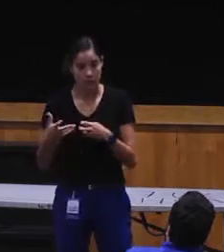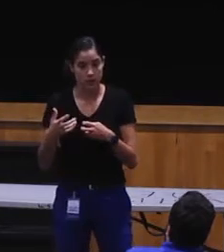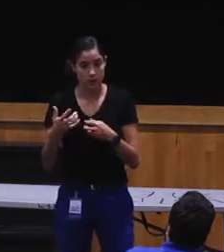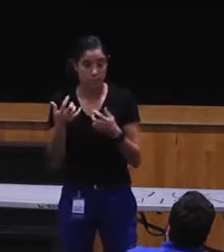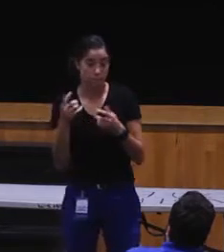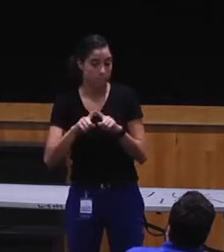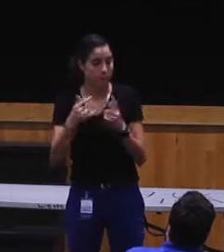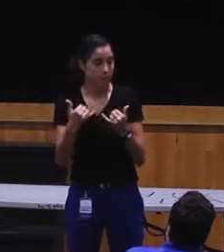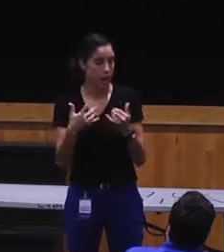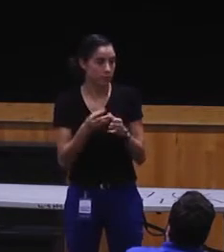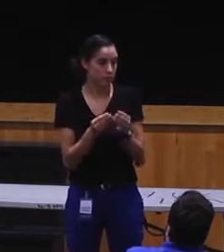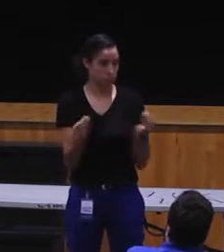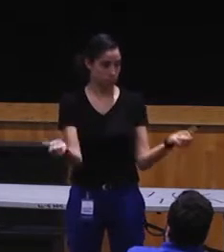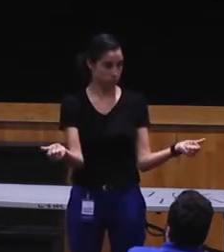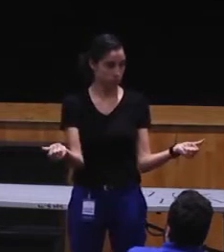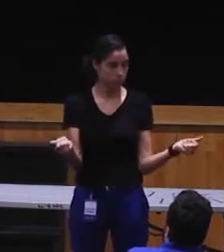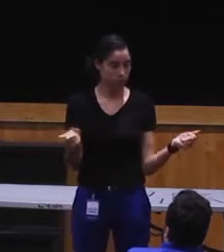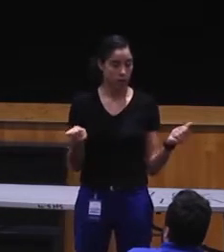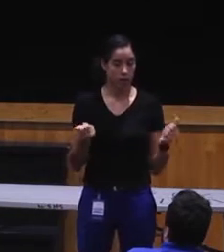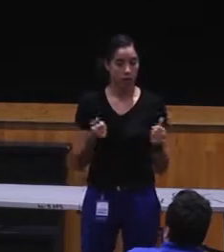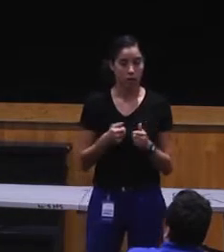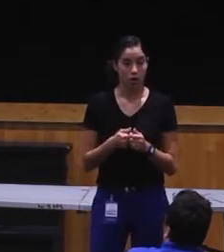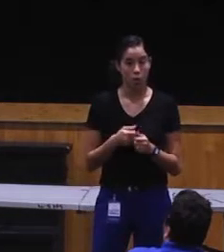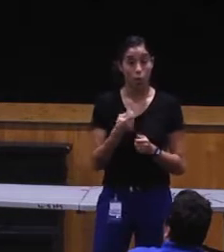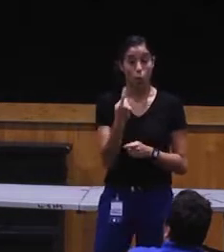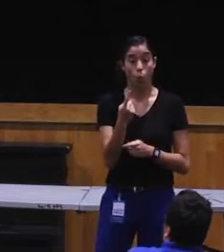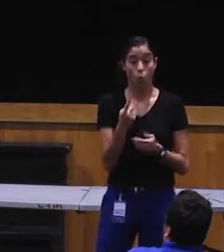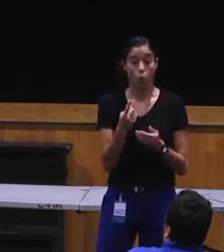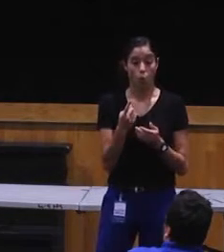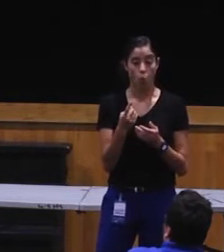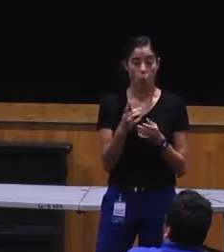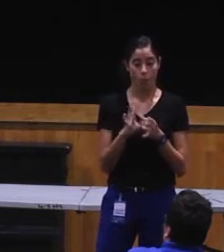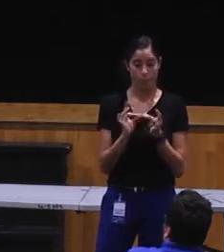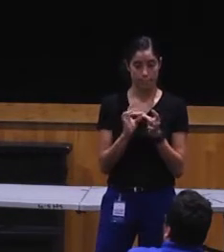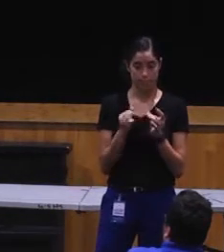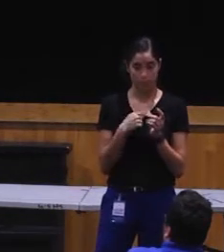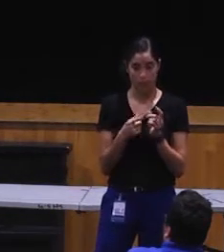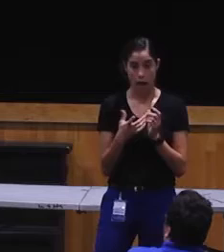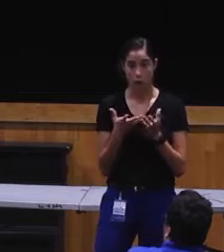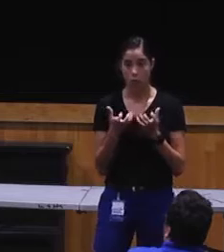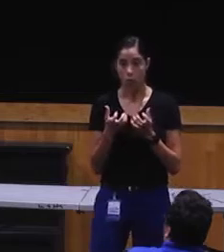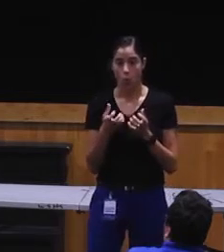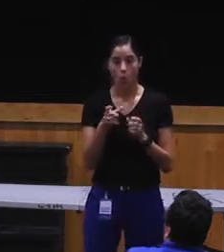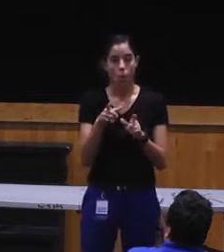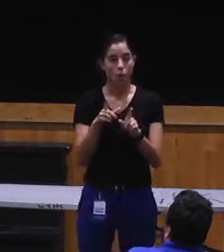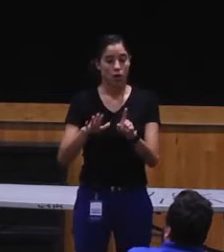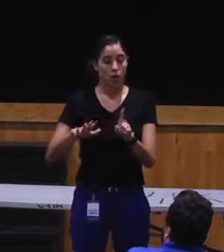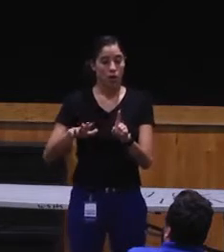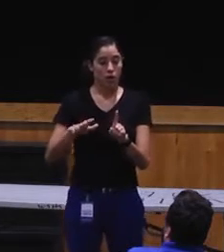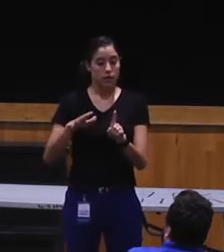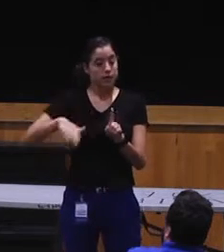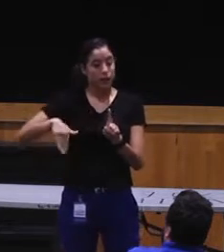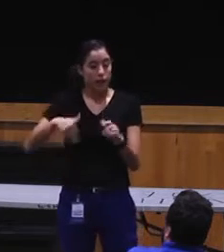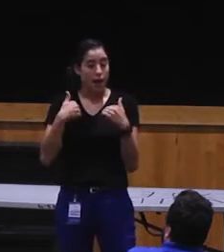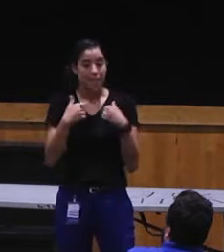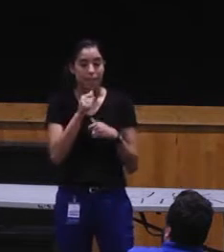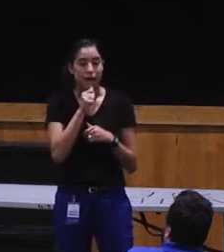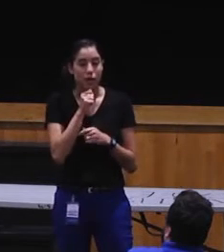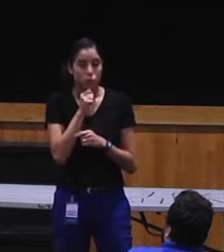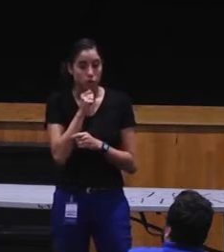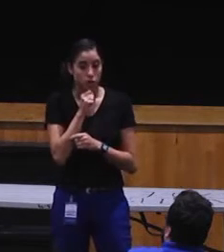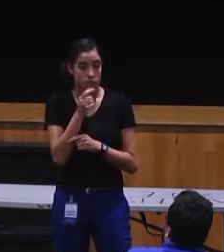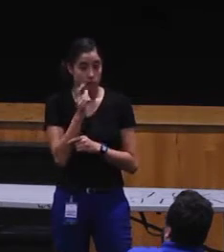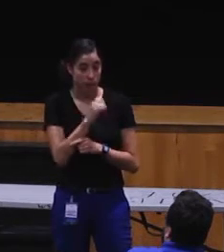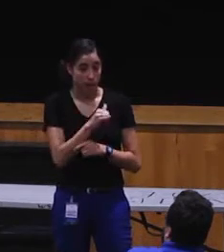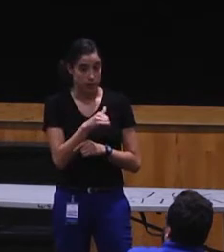now. One thing I want to let you know right away is we do not have your passwords for that. We don't store them. We can't see